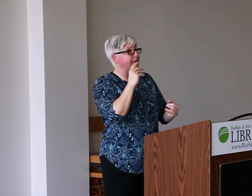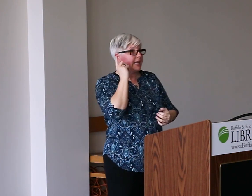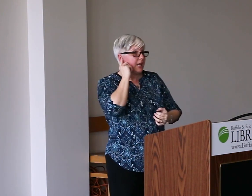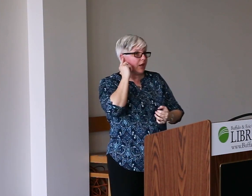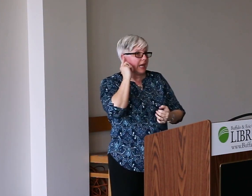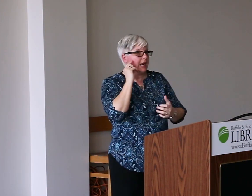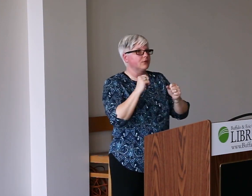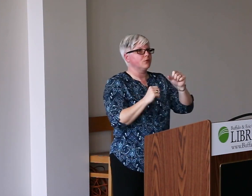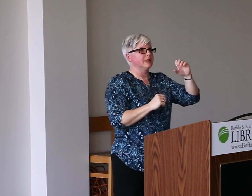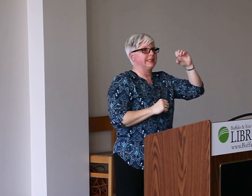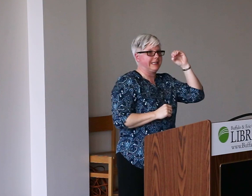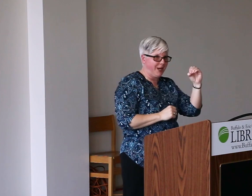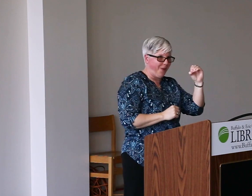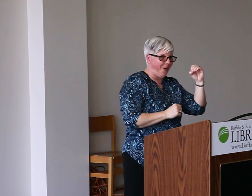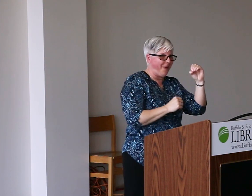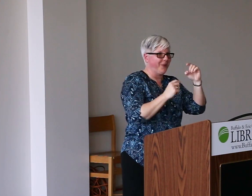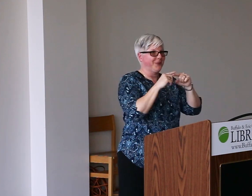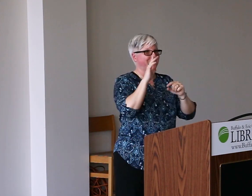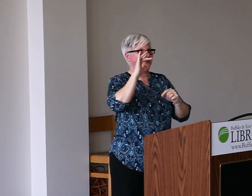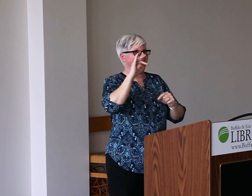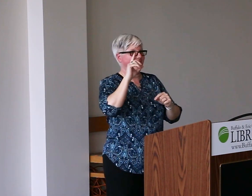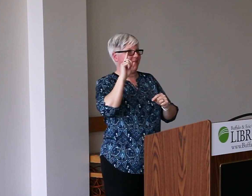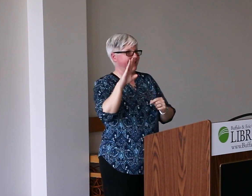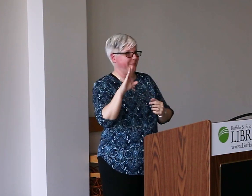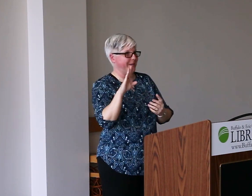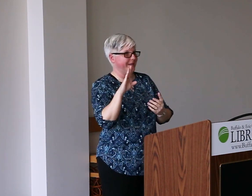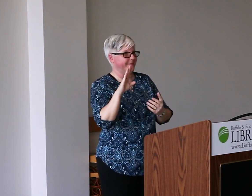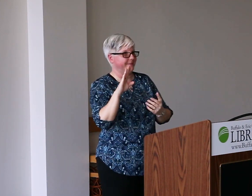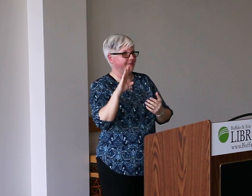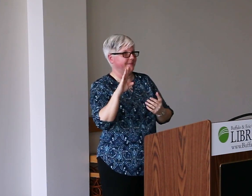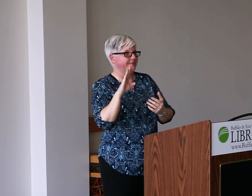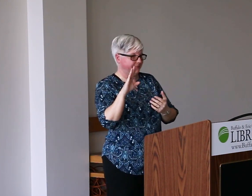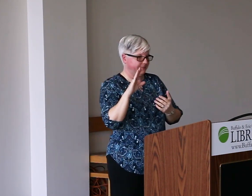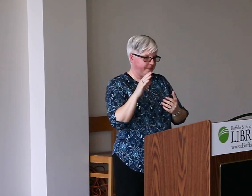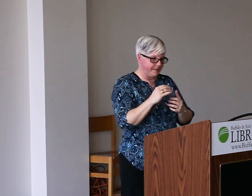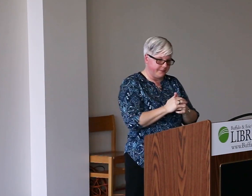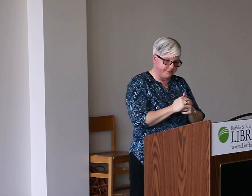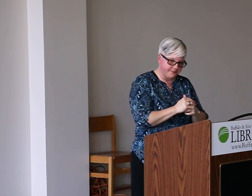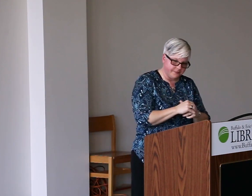Most of you with perfect hearing, it's 0 to 25 decibels.